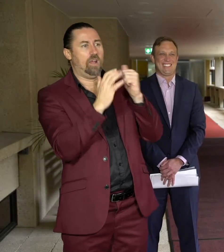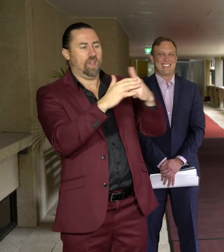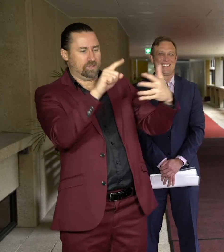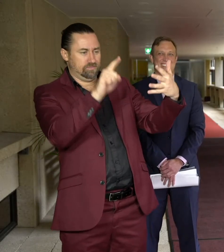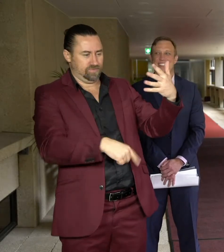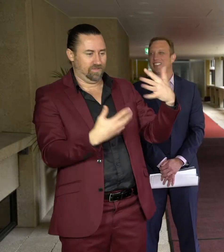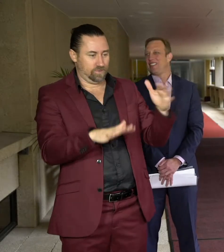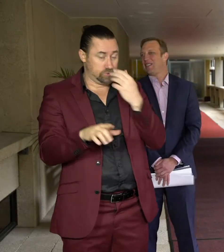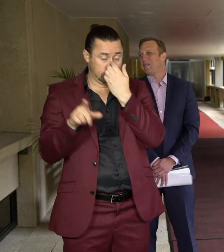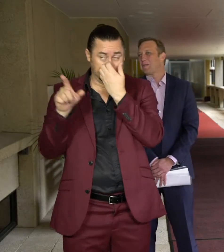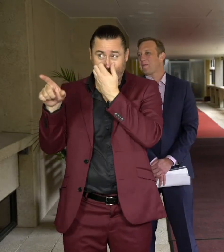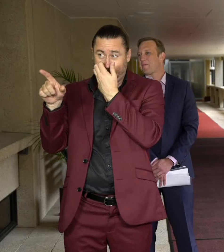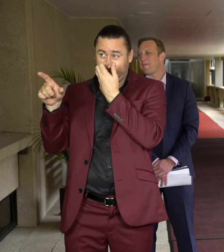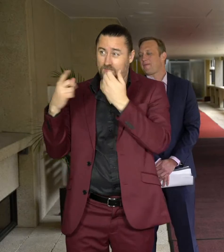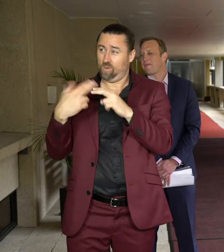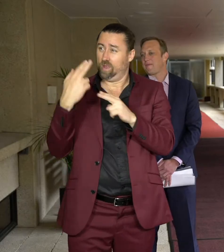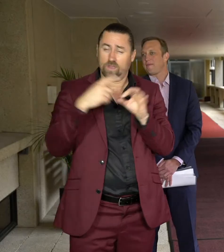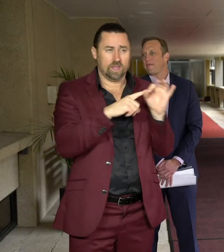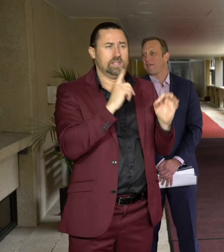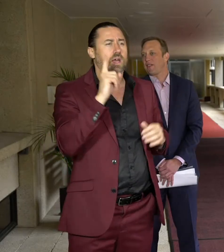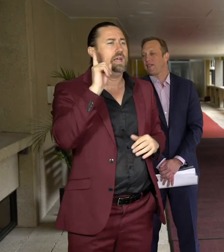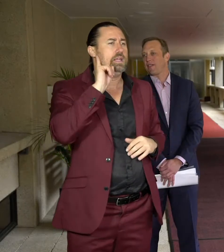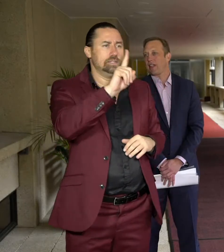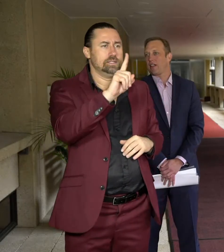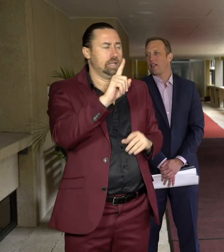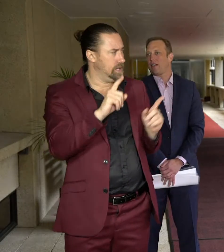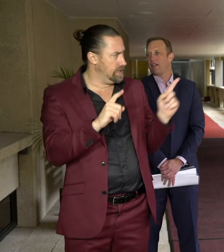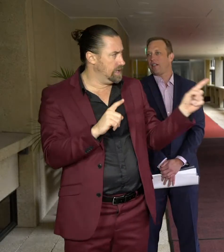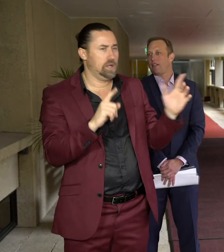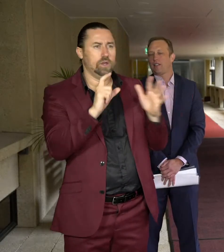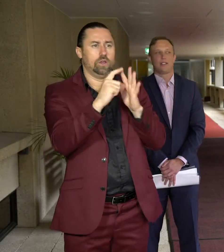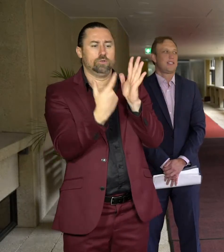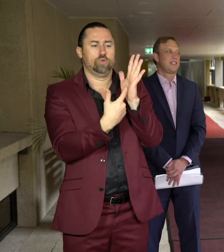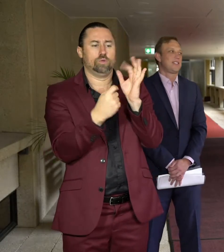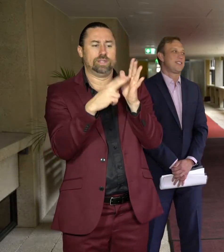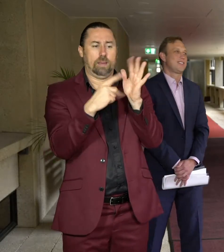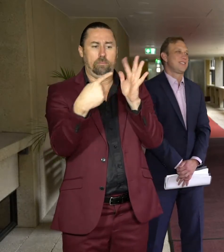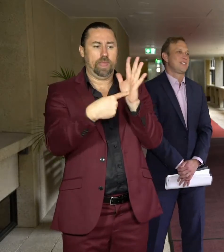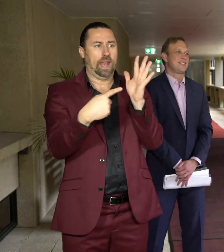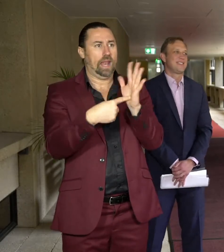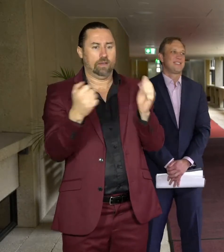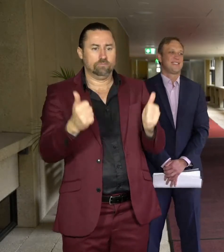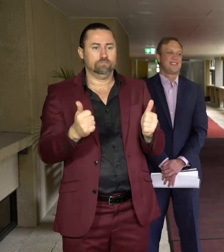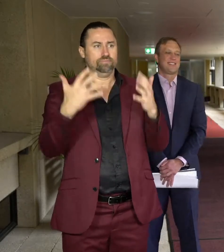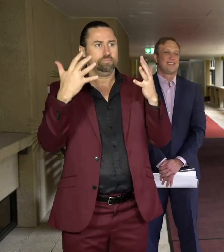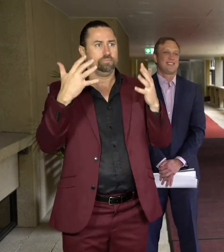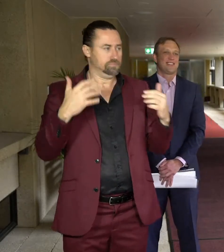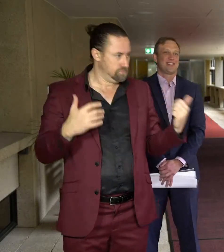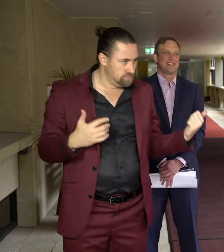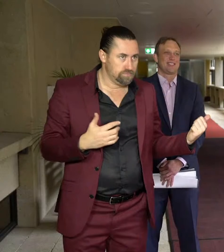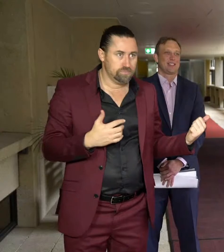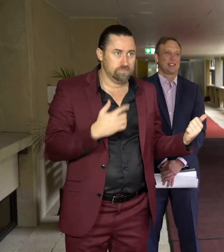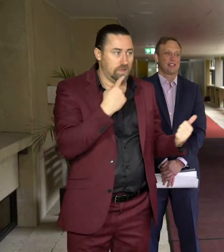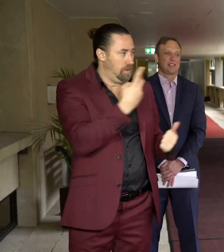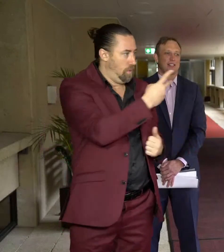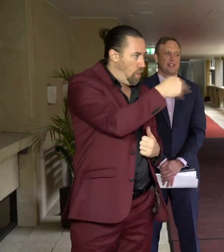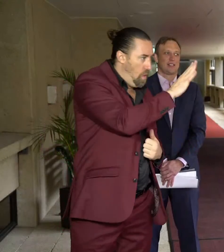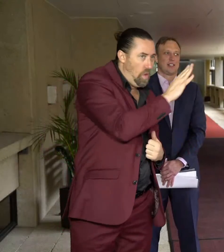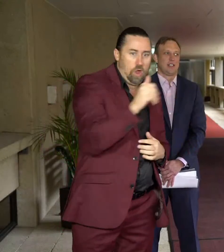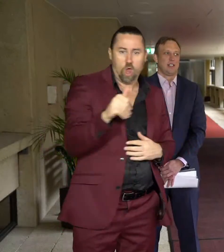Dr. Young, just quickly, can I ask, we had some news yesterday that Dr. Bennett is departing her role. Who will take on Queensland's COVID response once you both